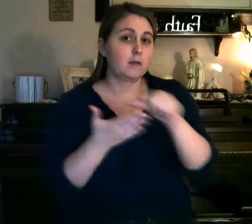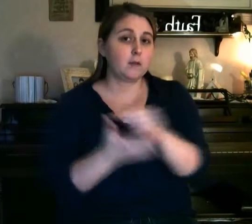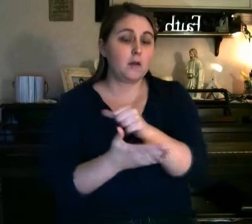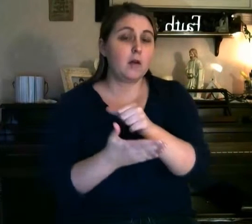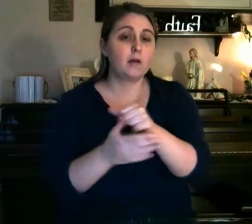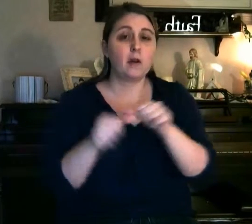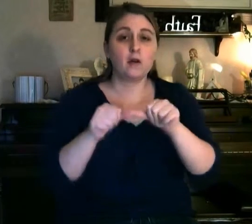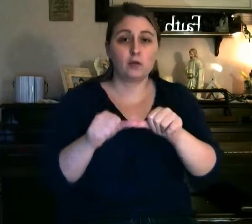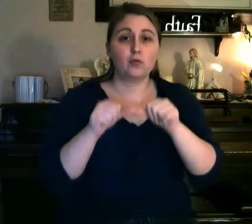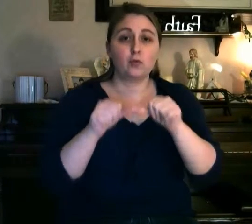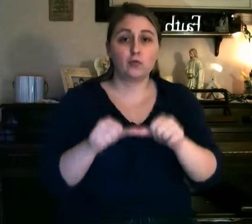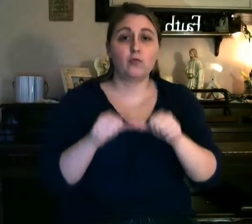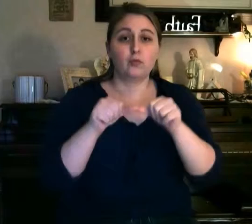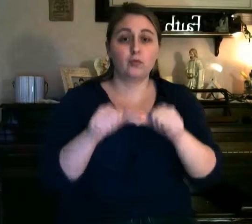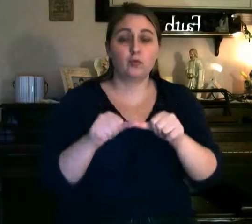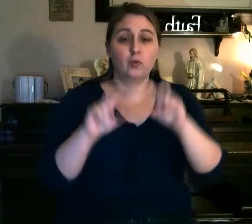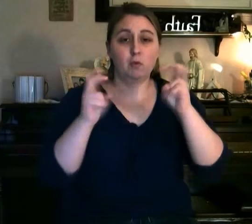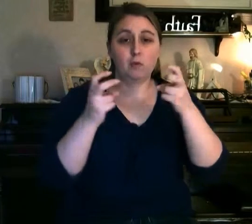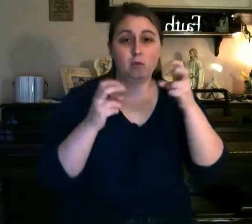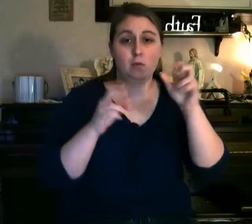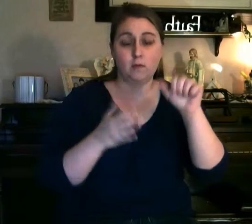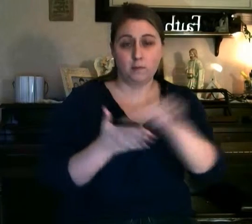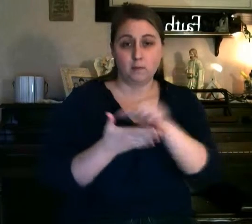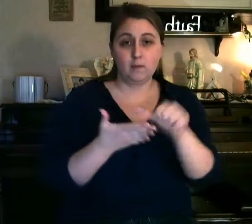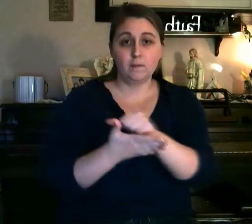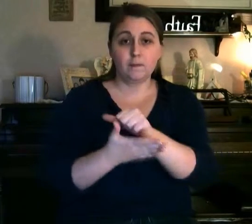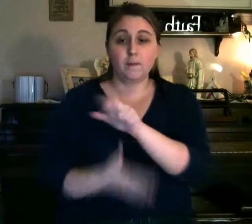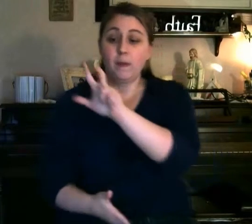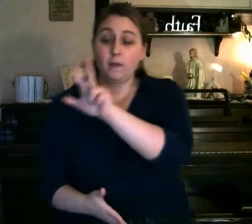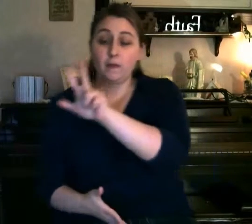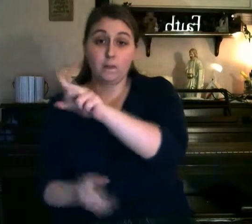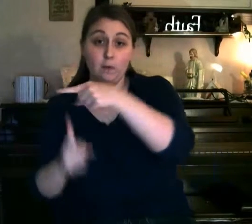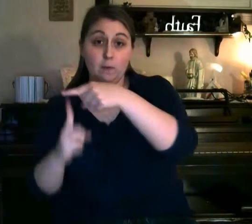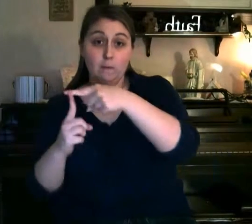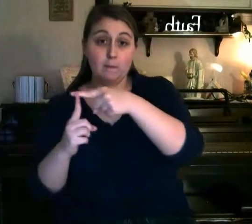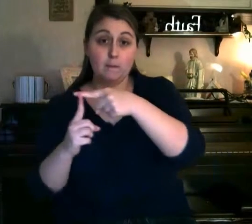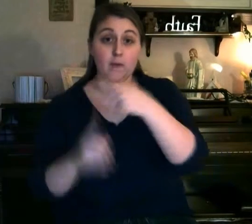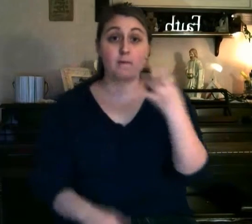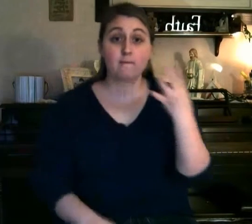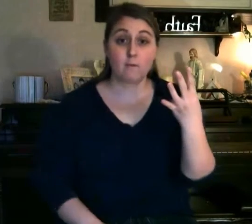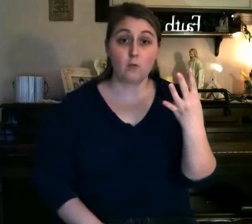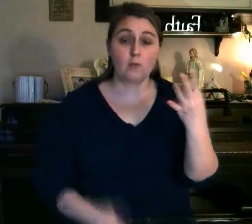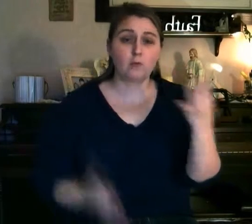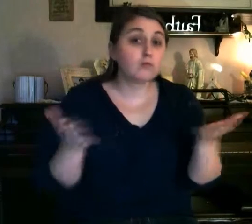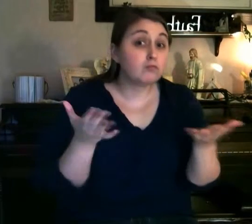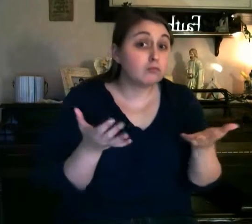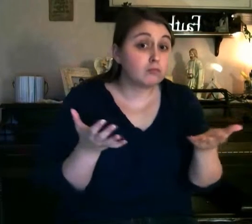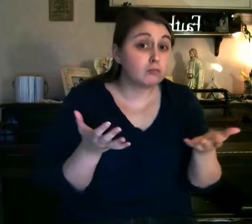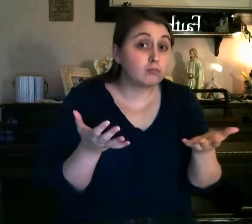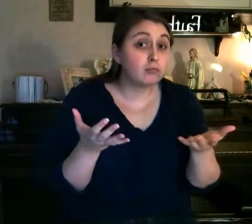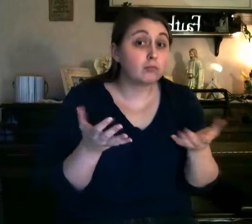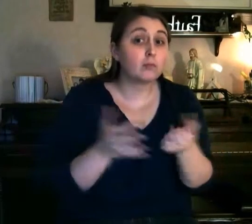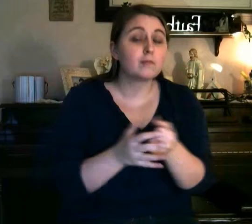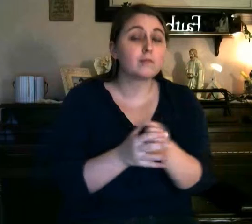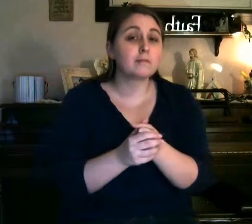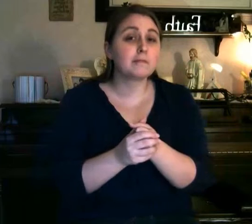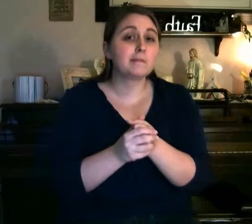theme. What is 3 plus 4? This is, I think, a